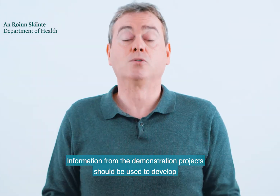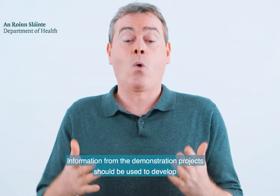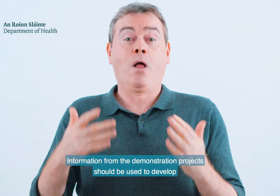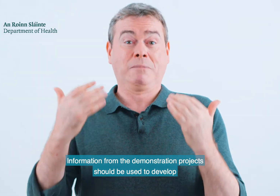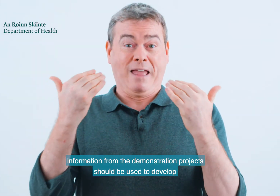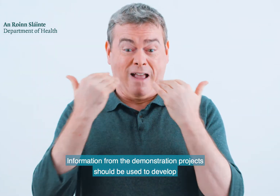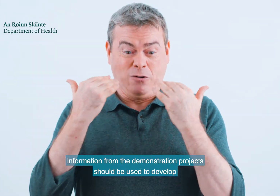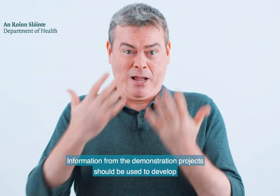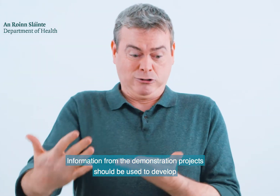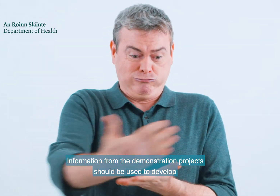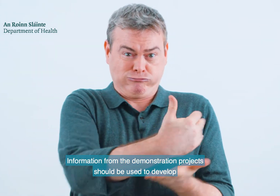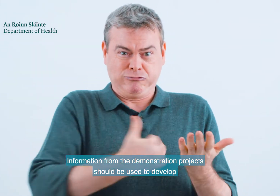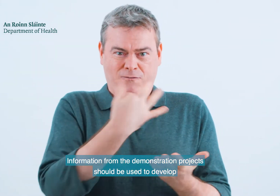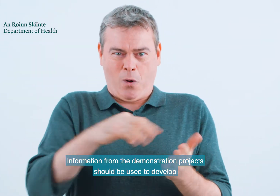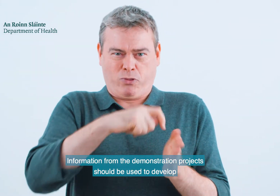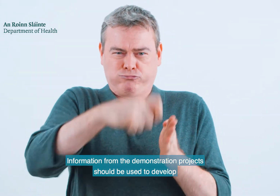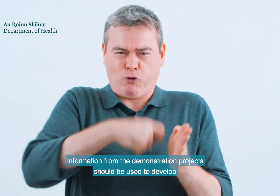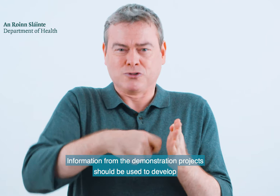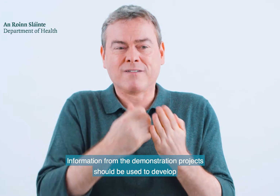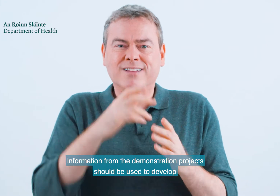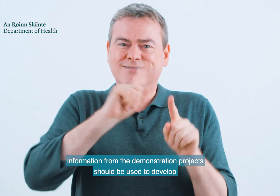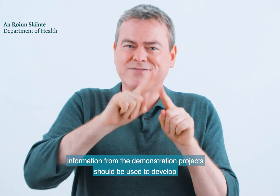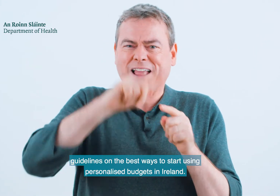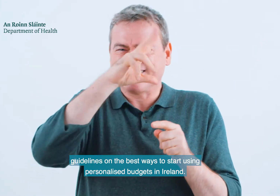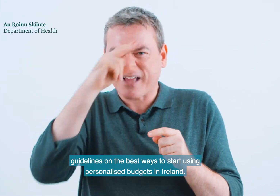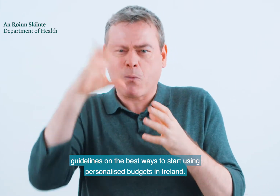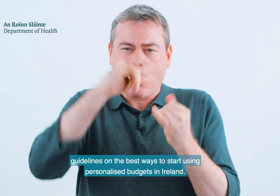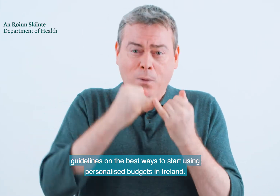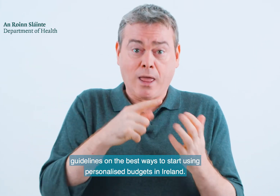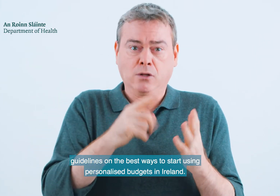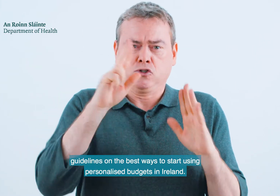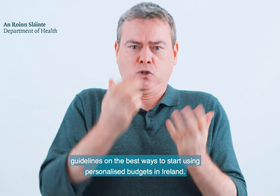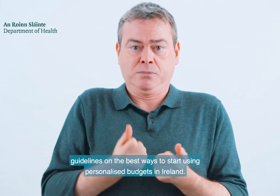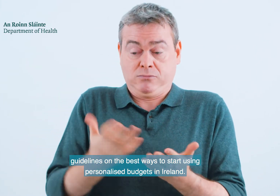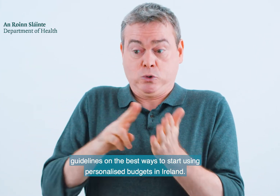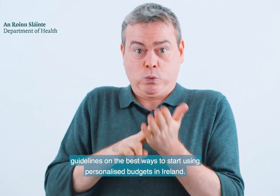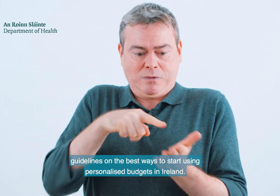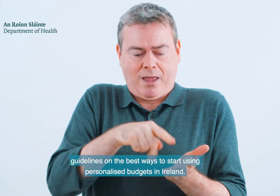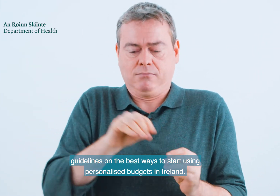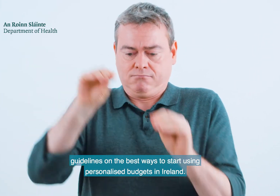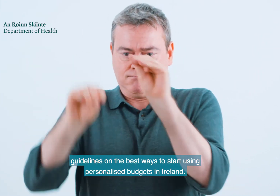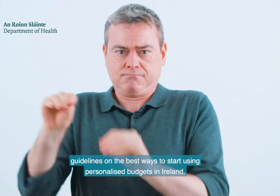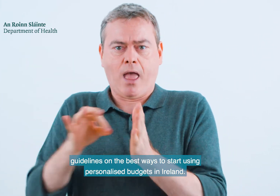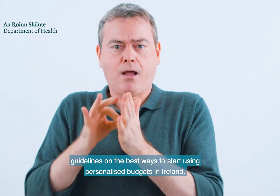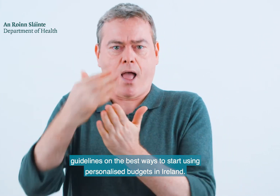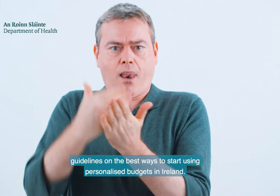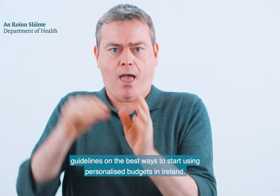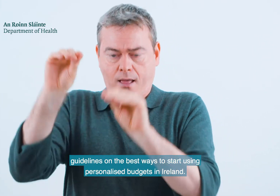Information from the demonstration projects should be used to develop guidelines on the best ways to start using personalised budgets in Ireland.